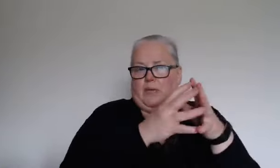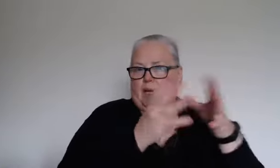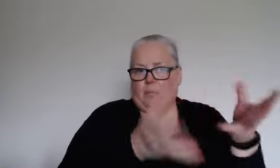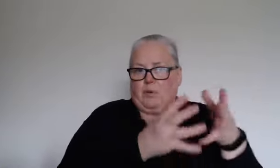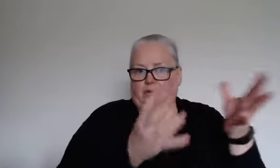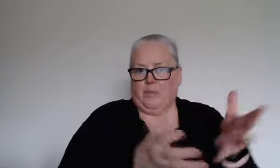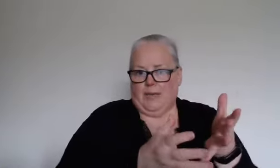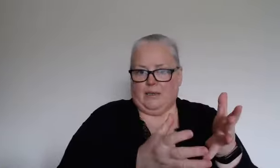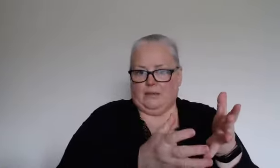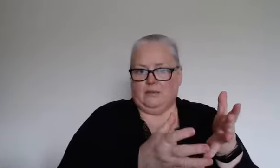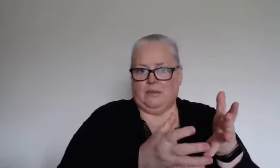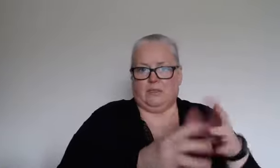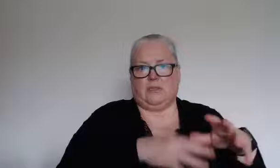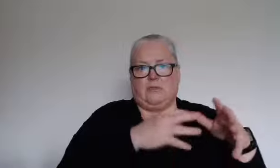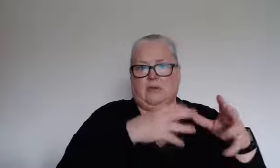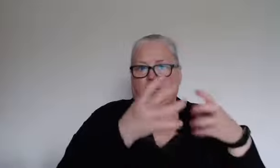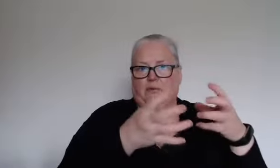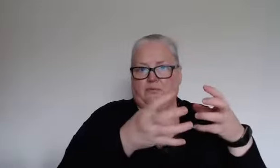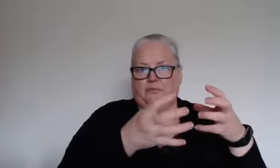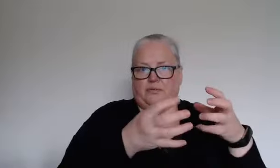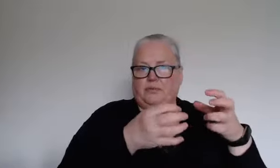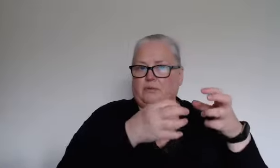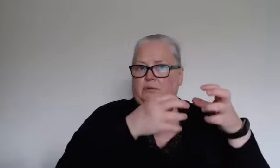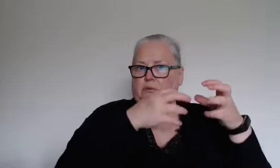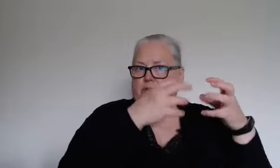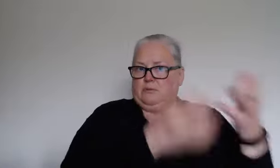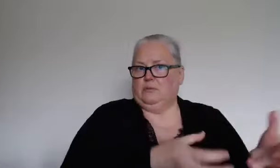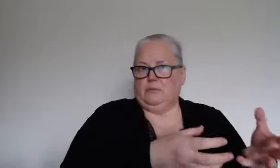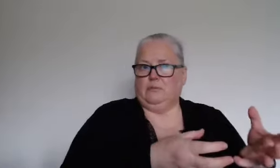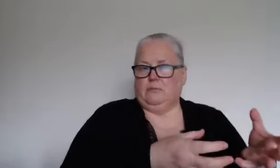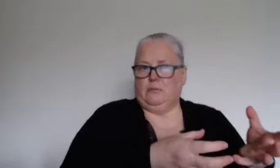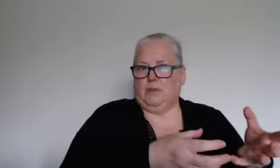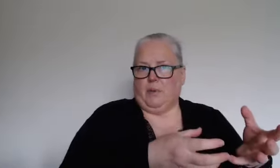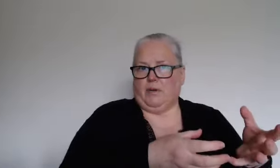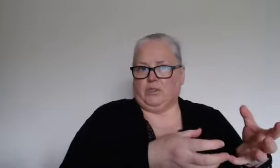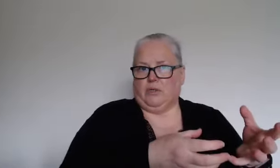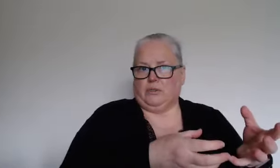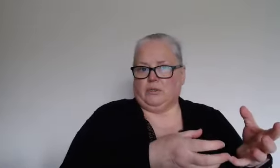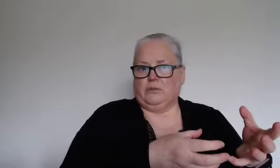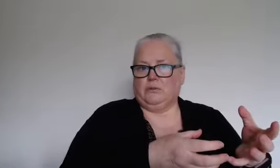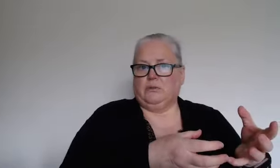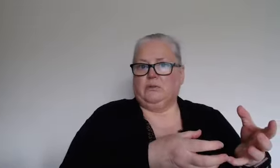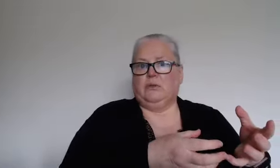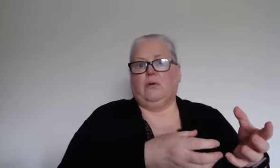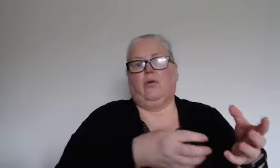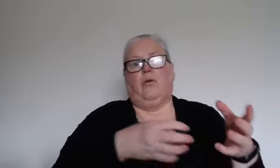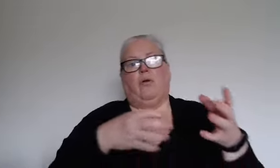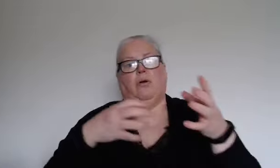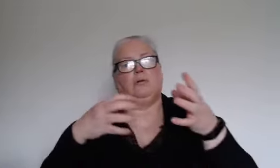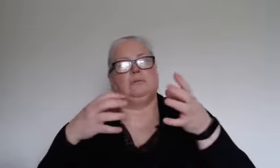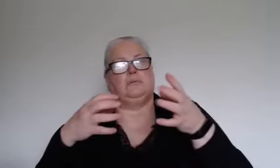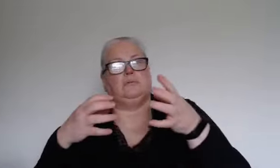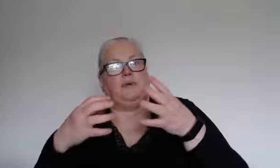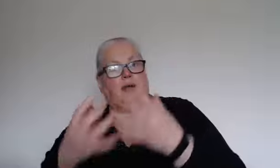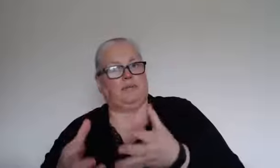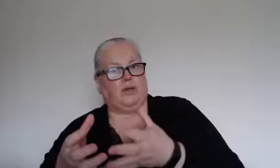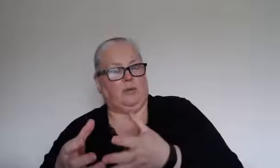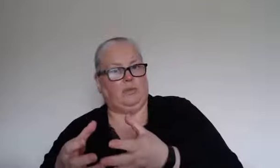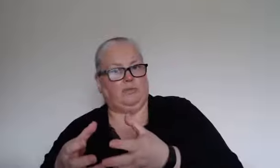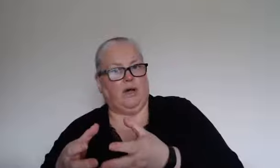apple or a banana instead of a bar of chocolate, or for every cup of coffee